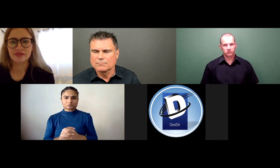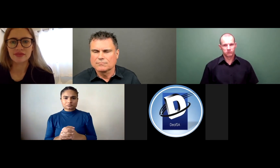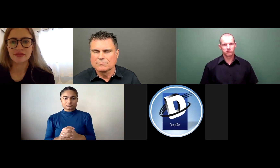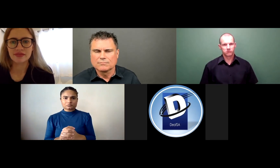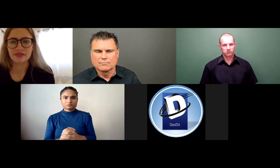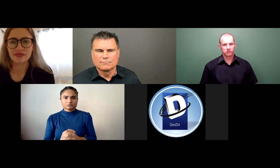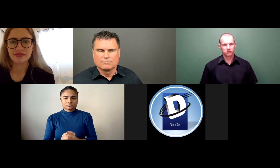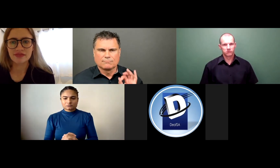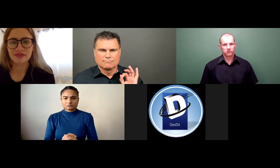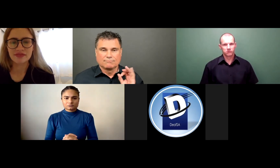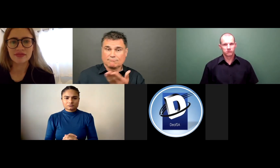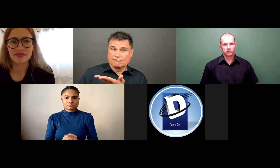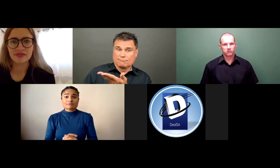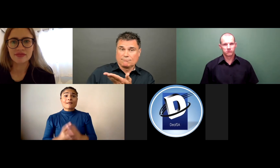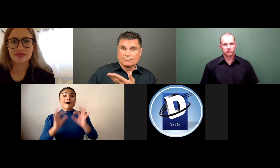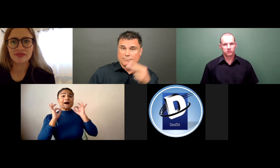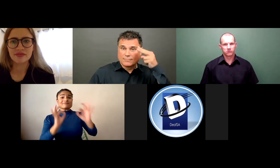Great, thank you.